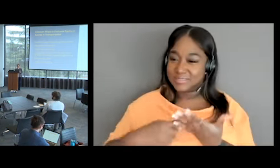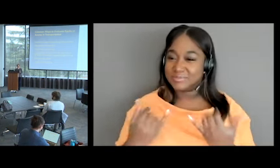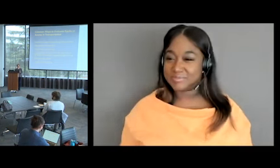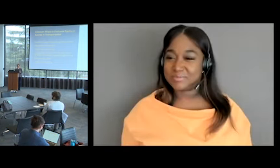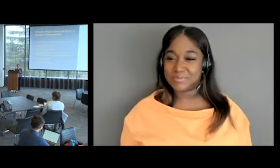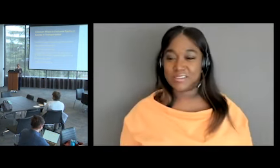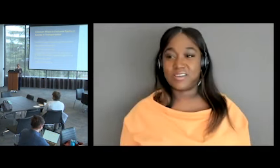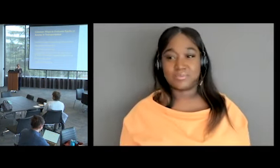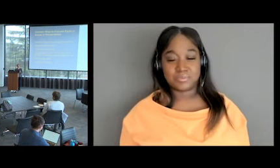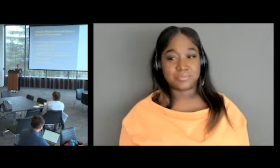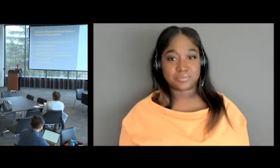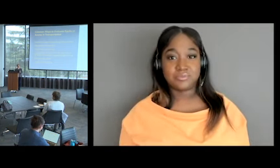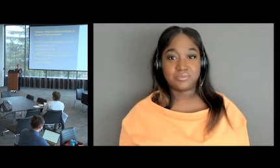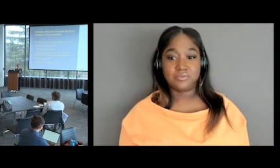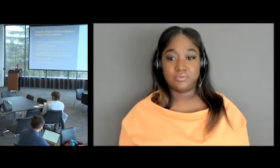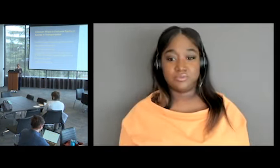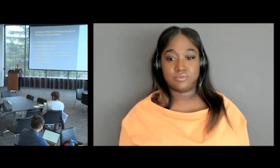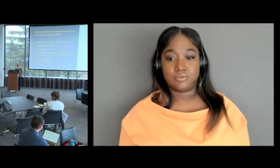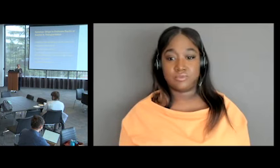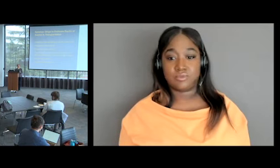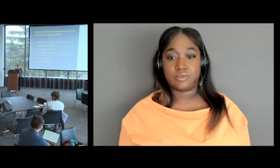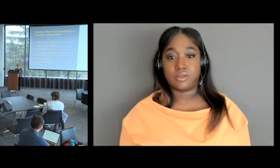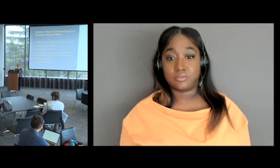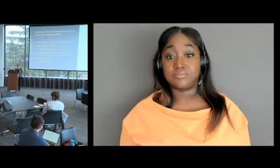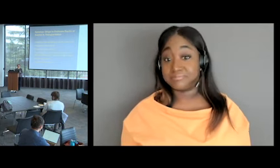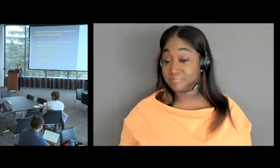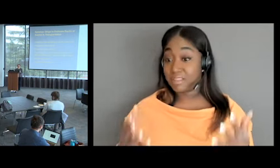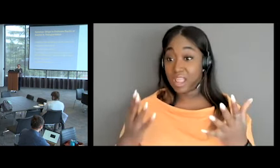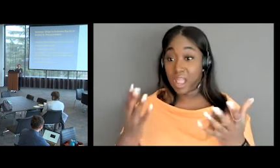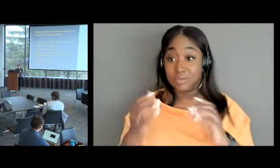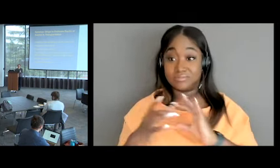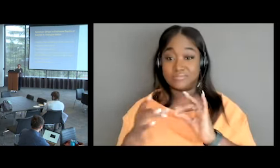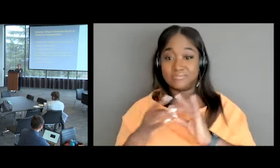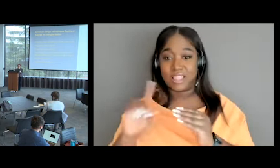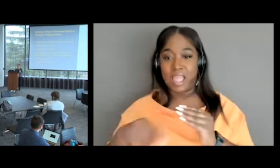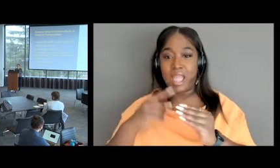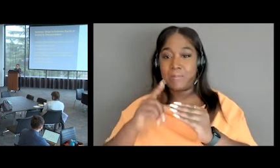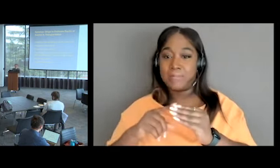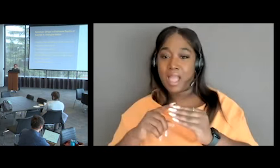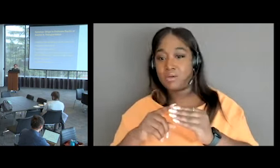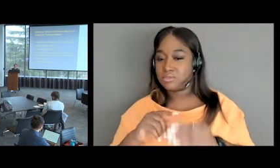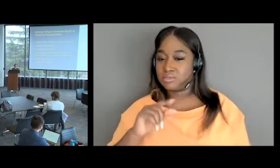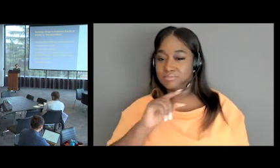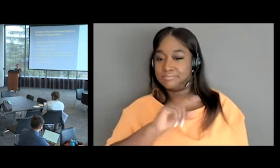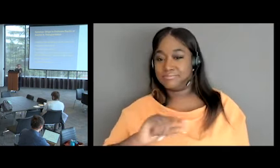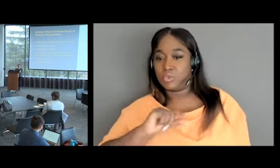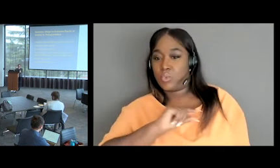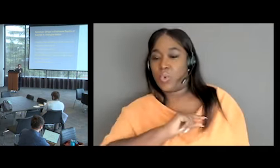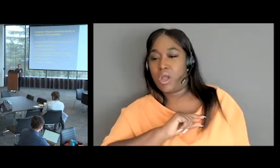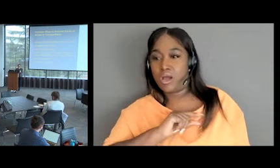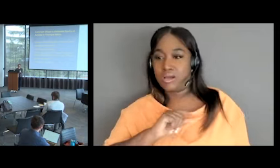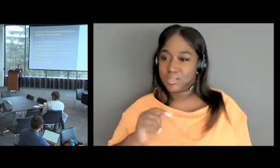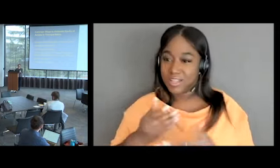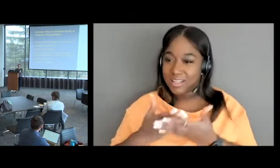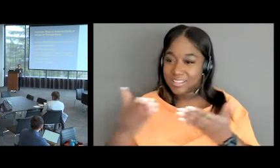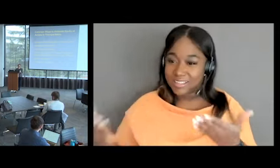I wanted to bring up daytime dependence of all of these things, like transit service can change very dramatically from different times